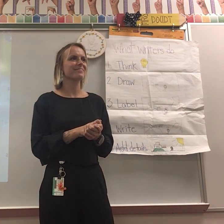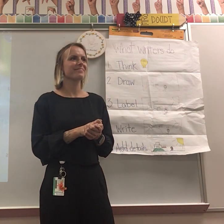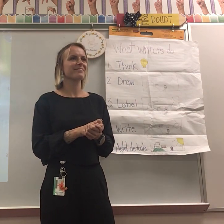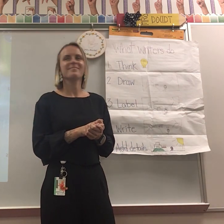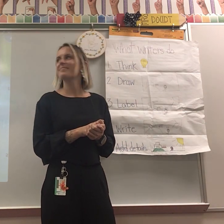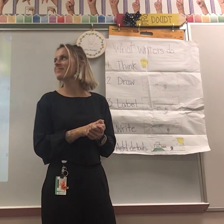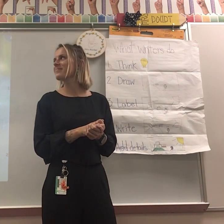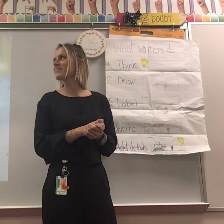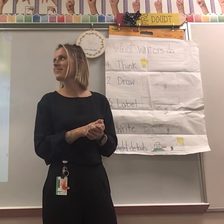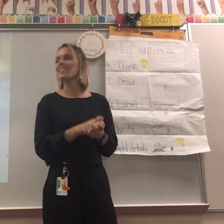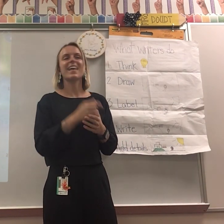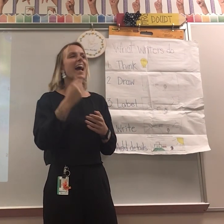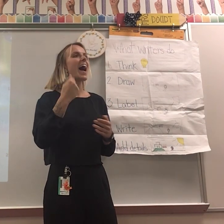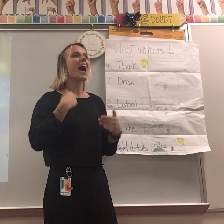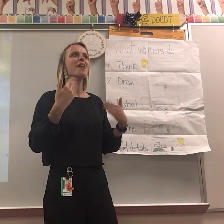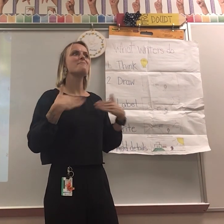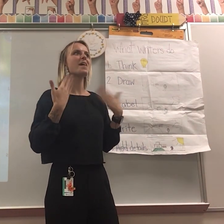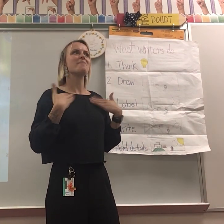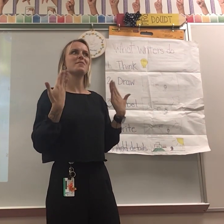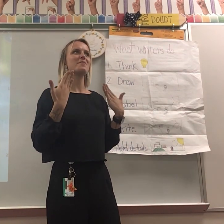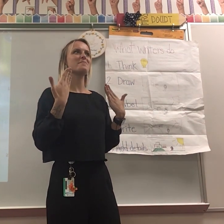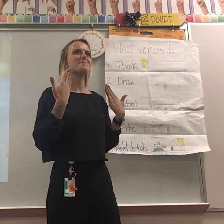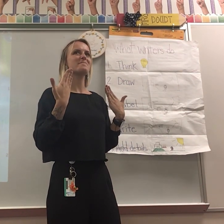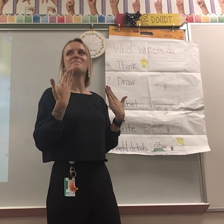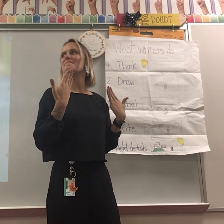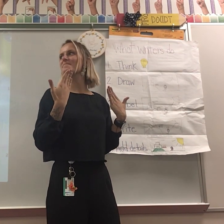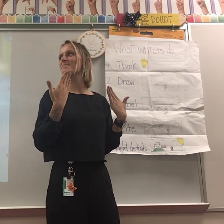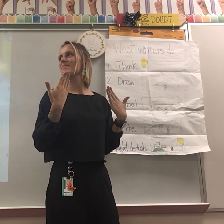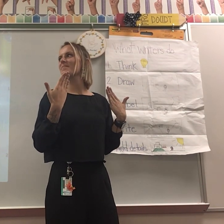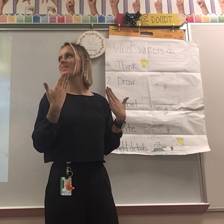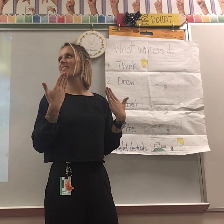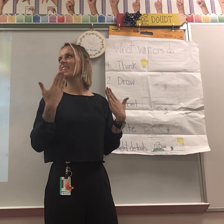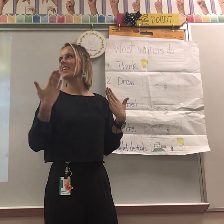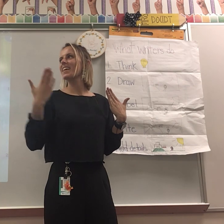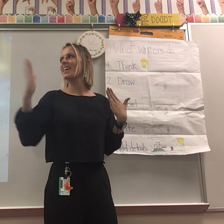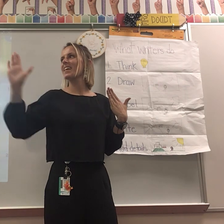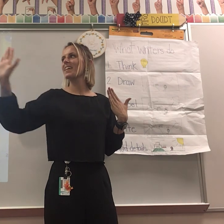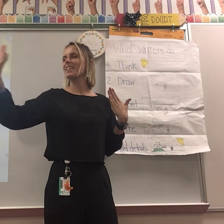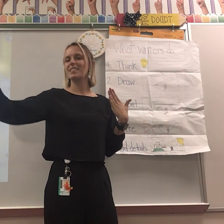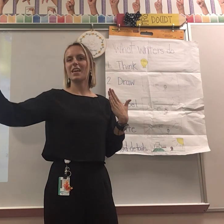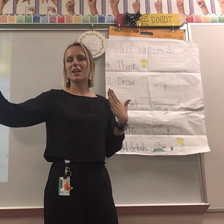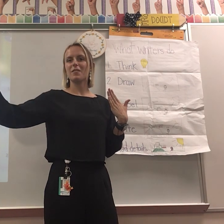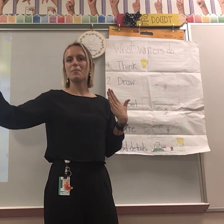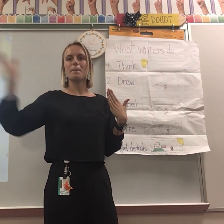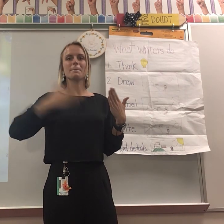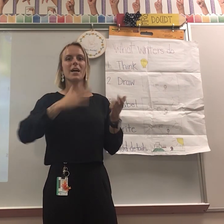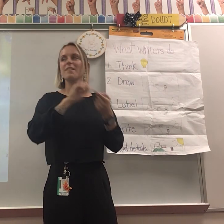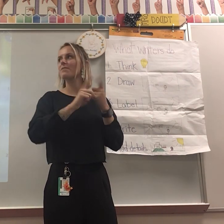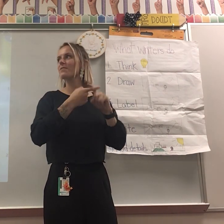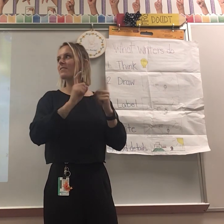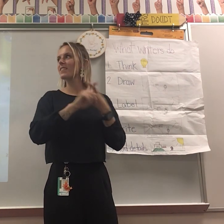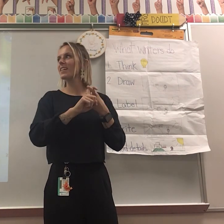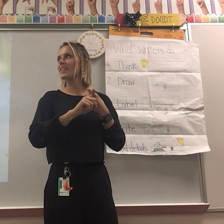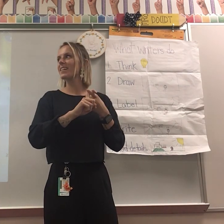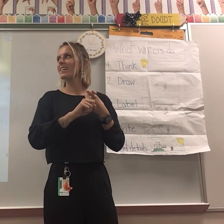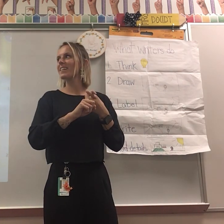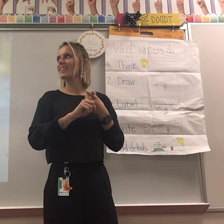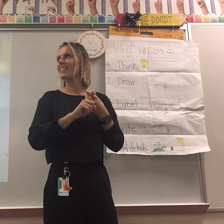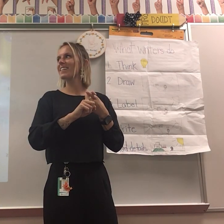I'm so glad we did that. Because my friends, this right here, hold it, that's close to the same as what I said, right? I almost made my own